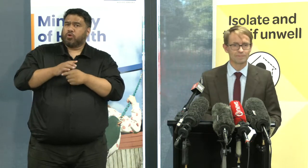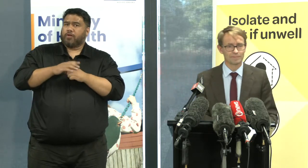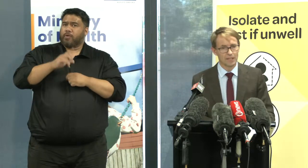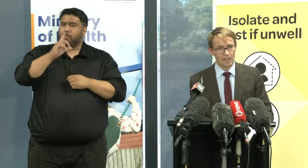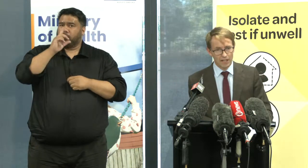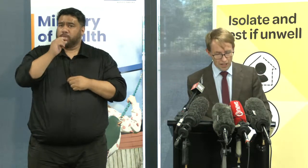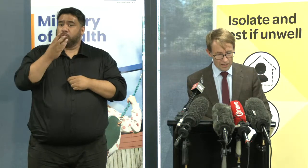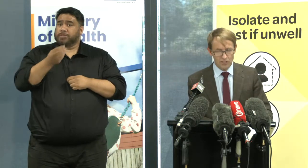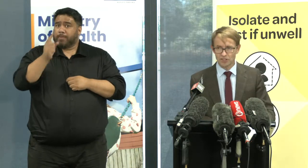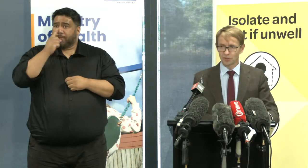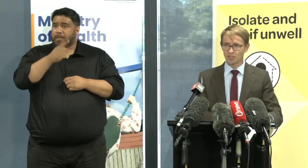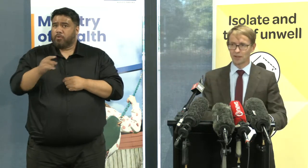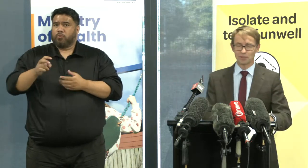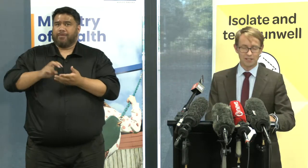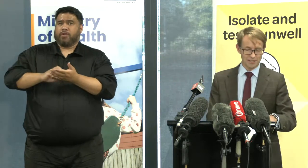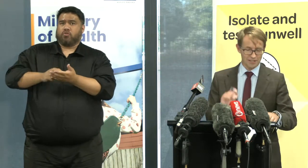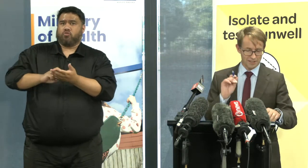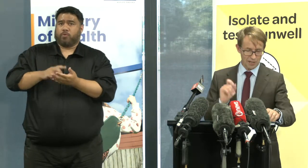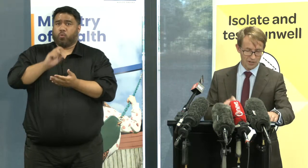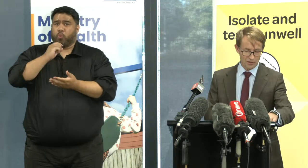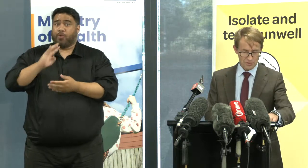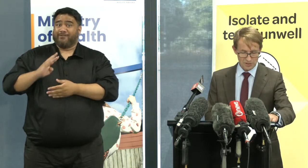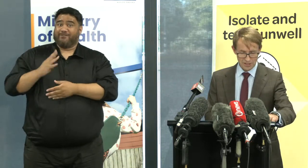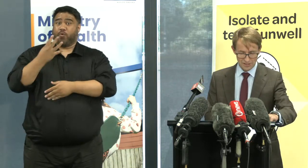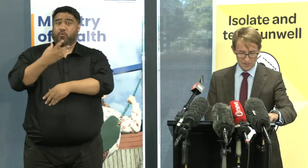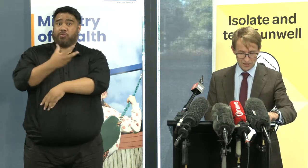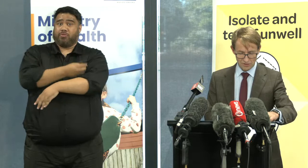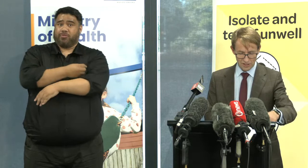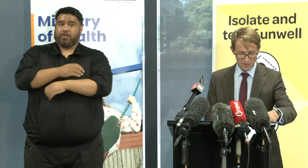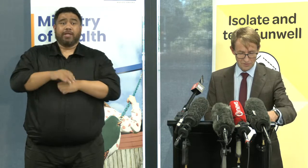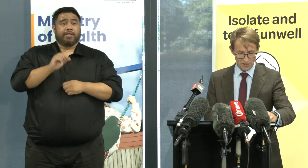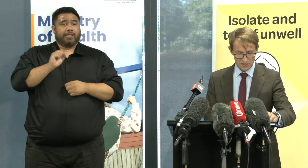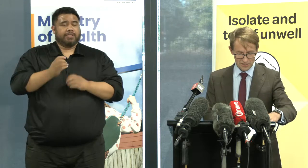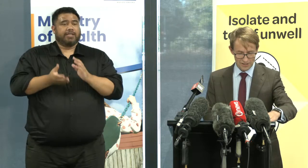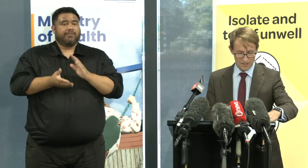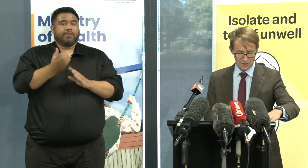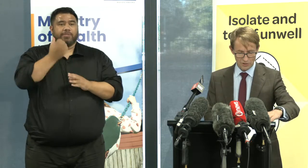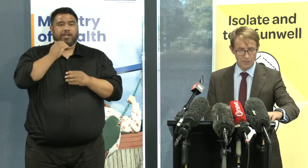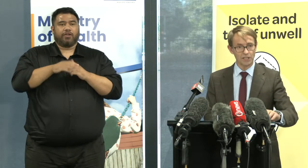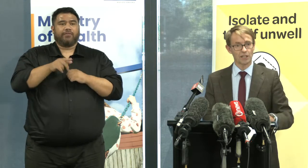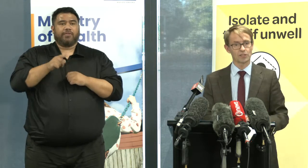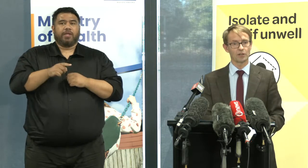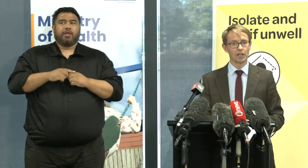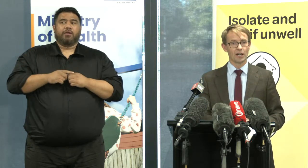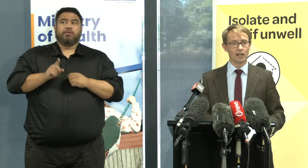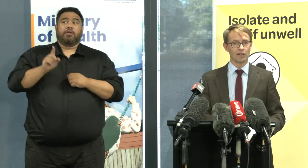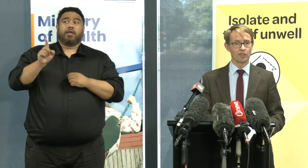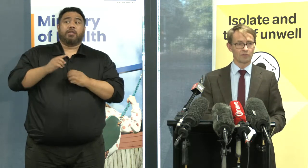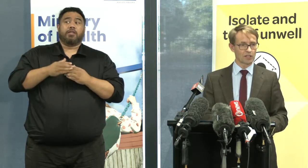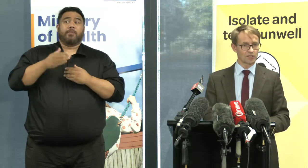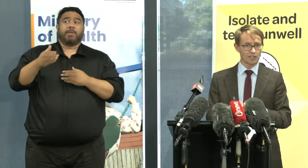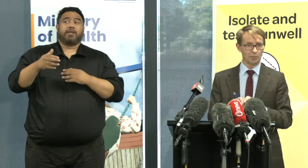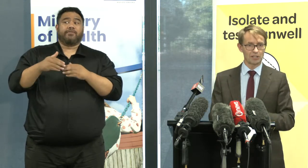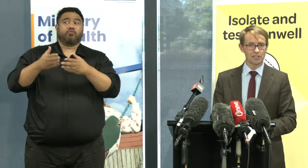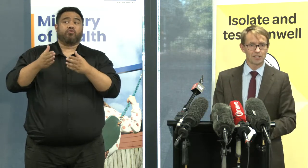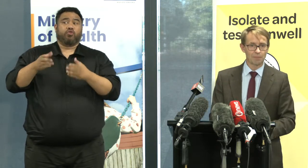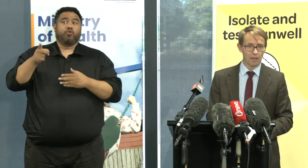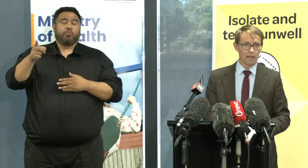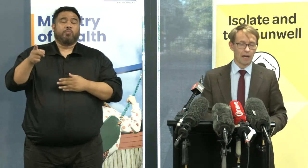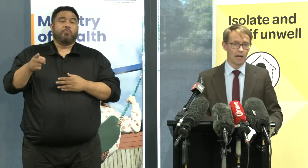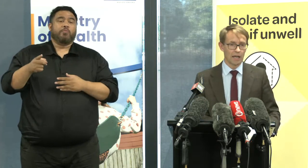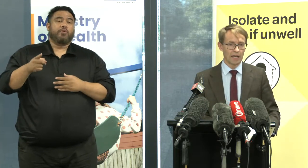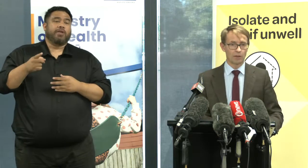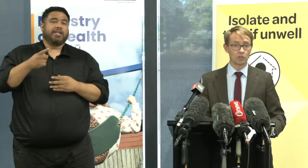vulnerable people? Yes, there is an update, and at the back of the room is the Chief Science Advisor, Dr. Ian Town. So I have the advice sitting on my